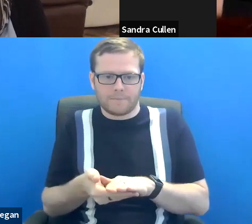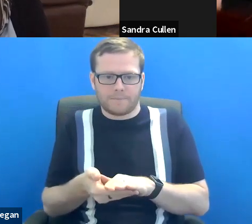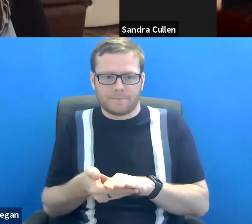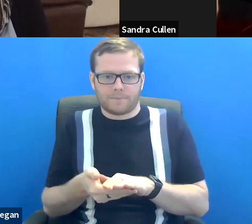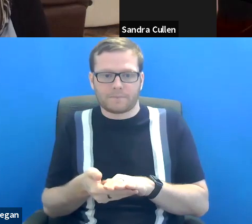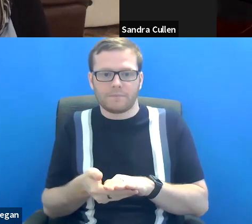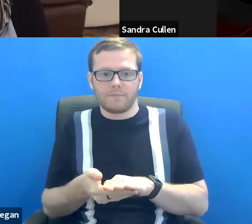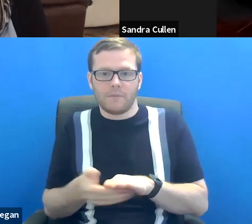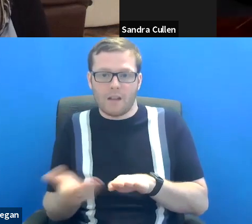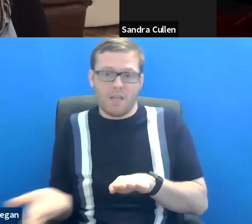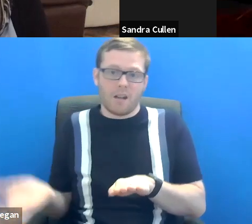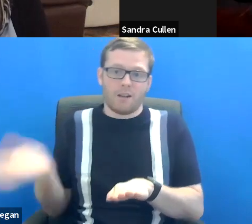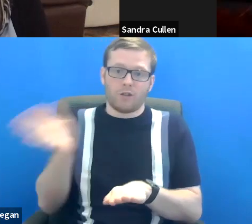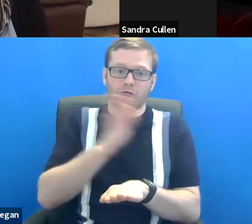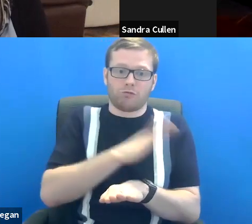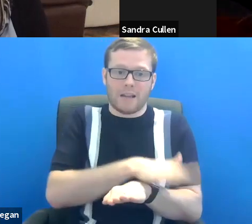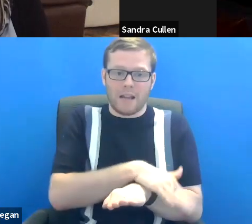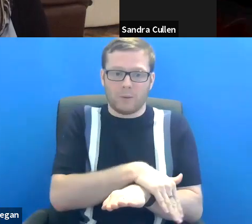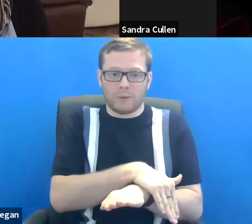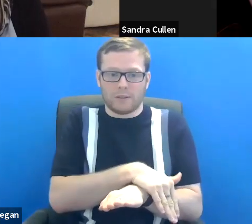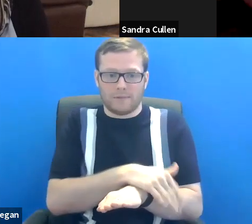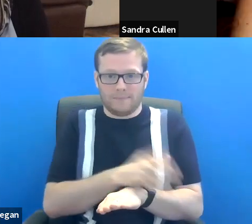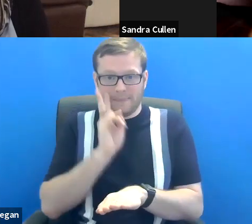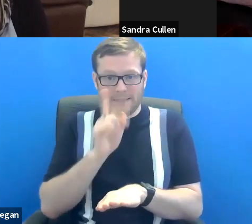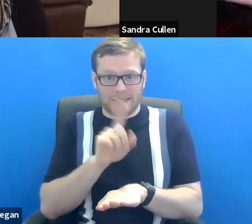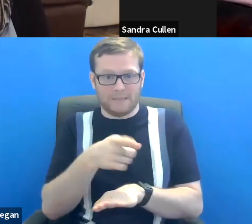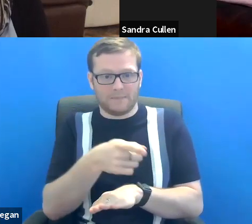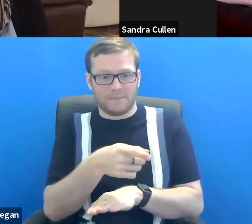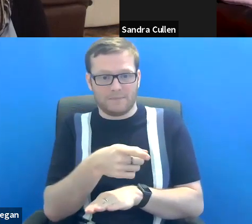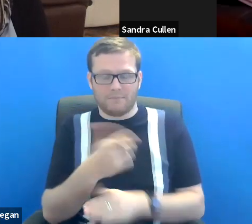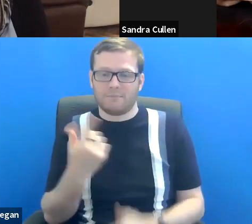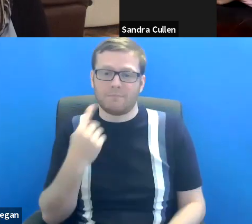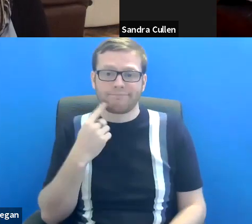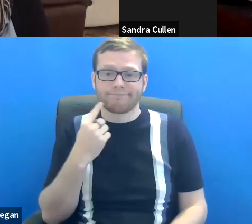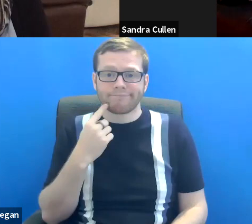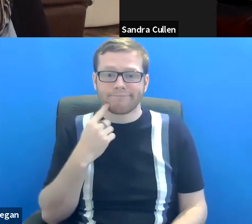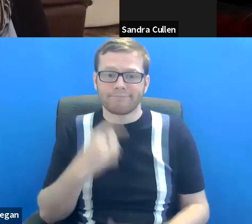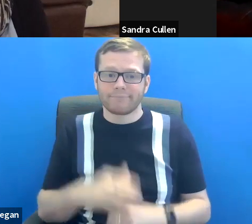And then we just go around like this, simple and easy.